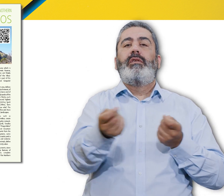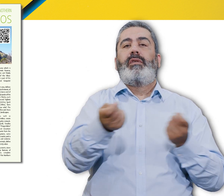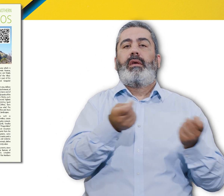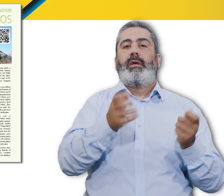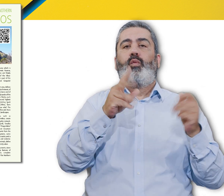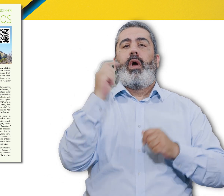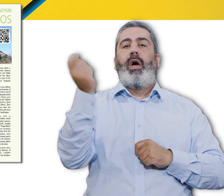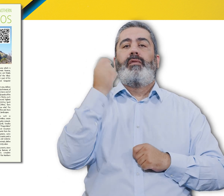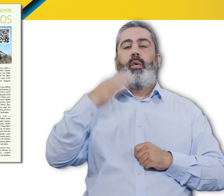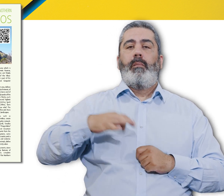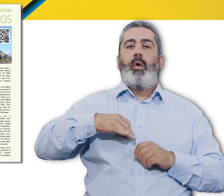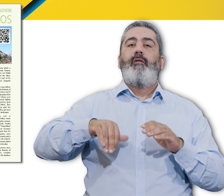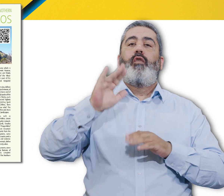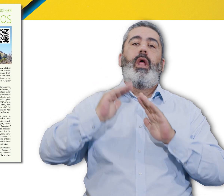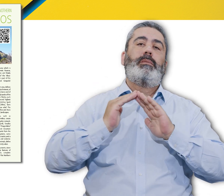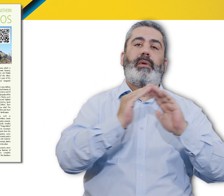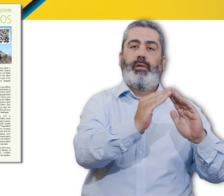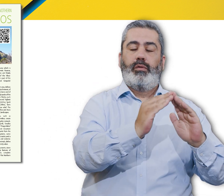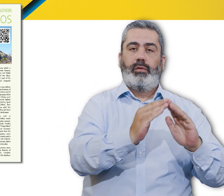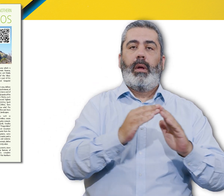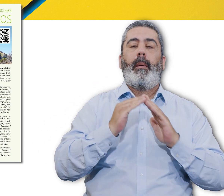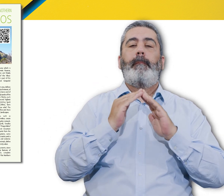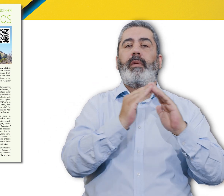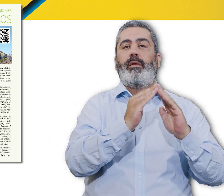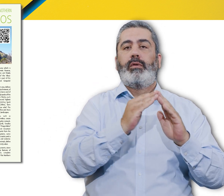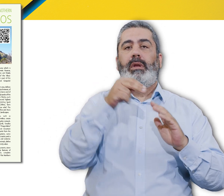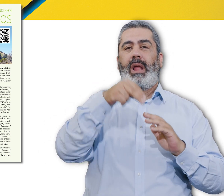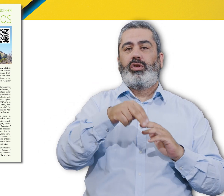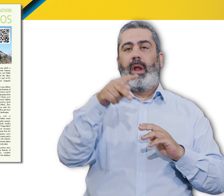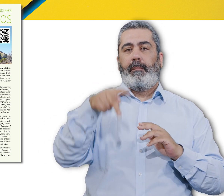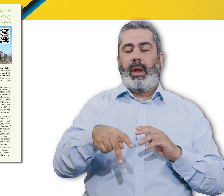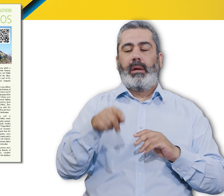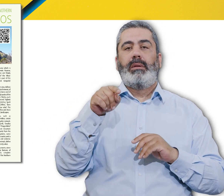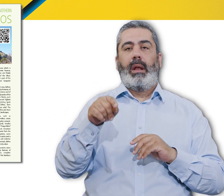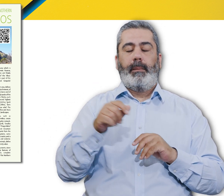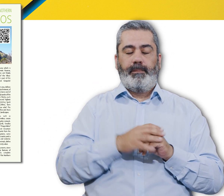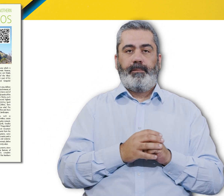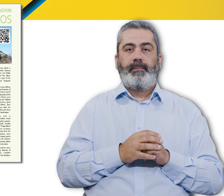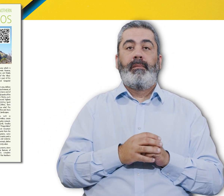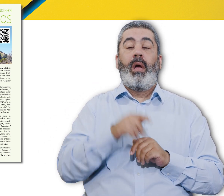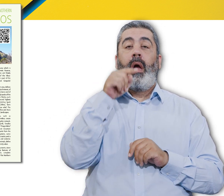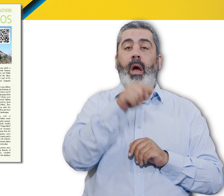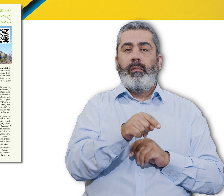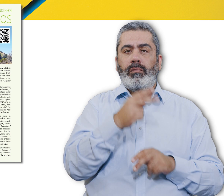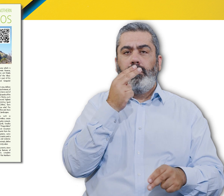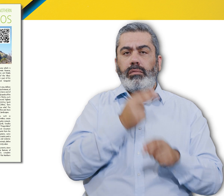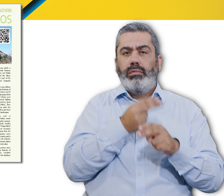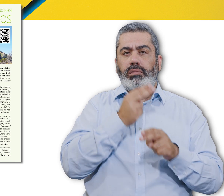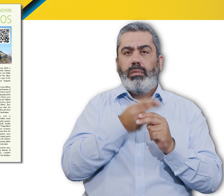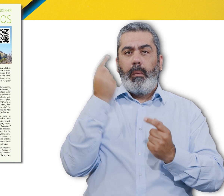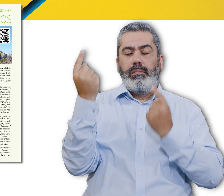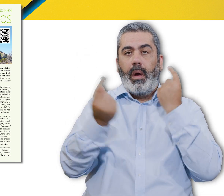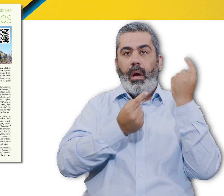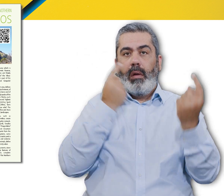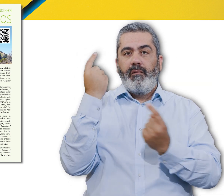prefecture. The management agency of Northern Pindos National Park, Pindos National Park GR, a public body under the